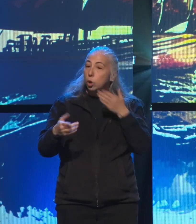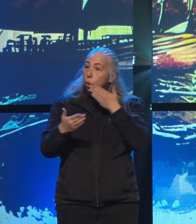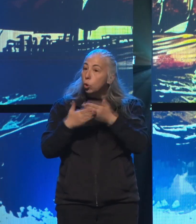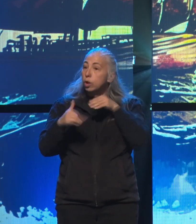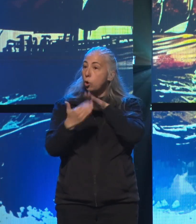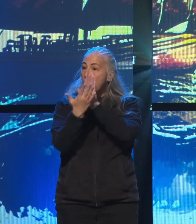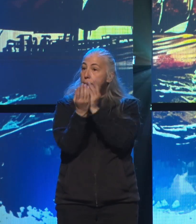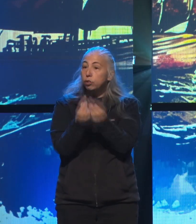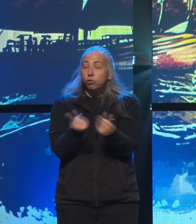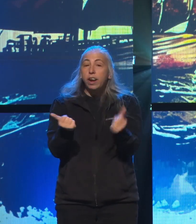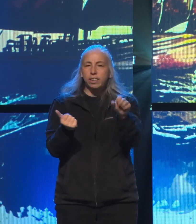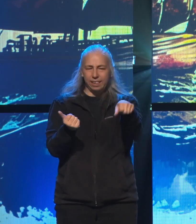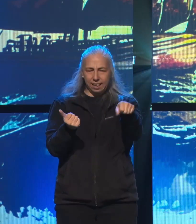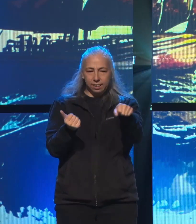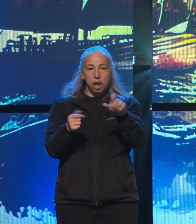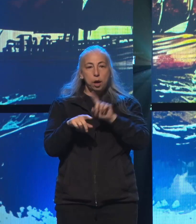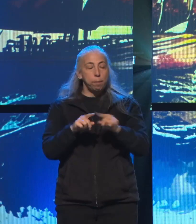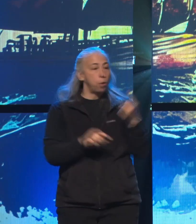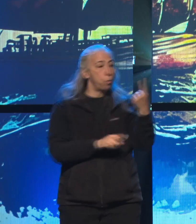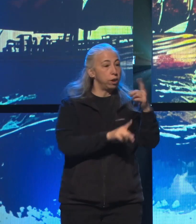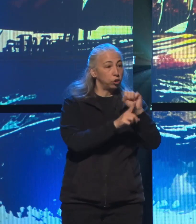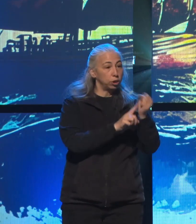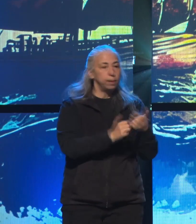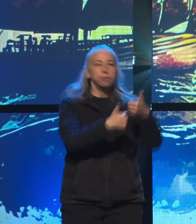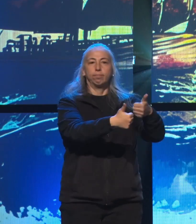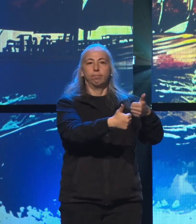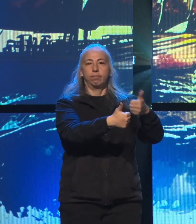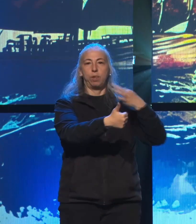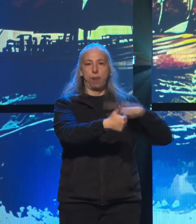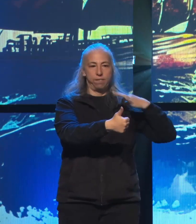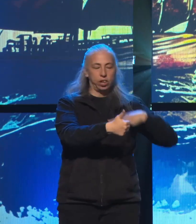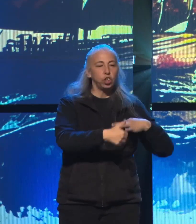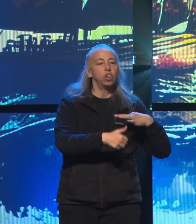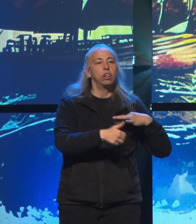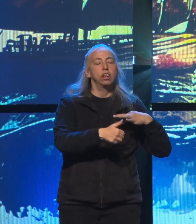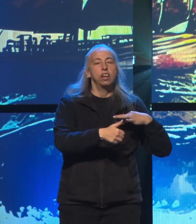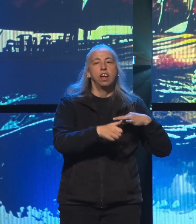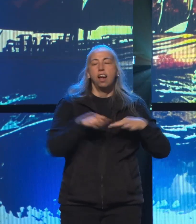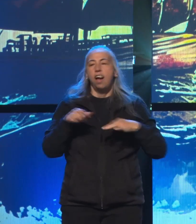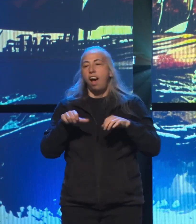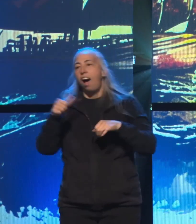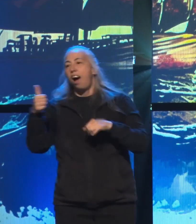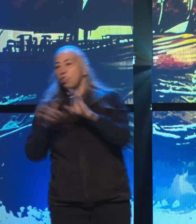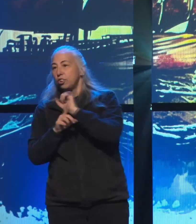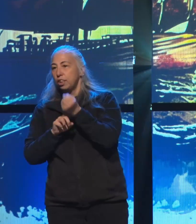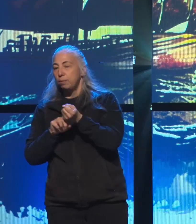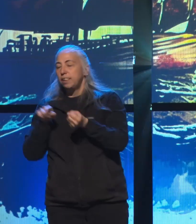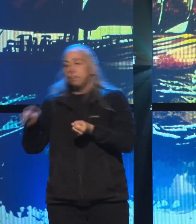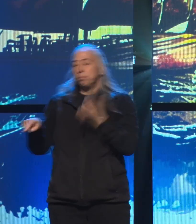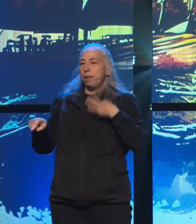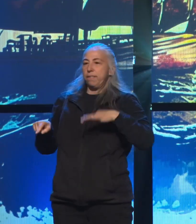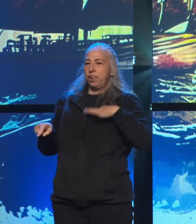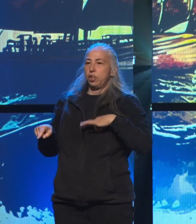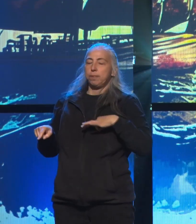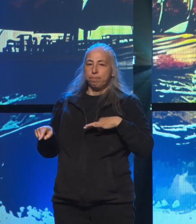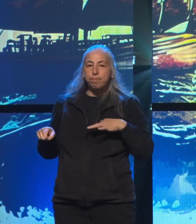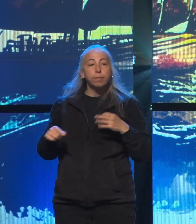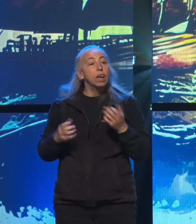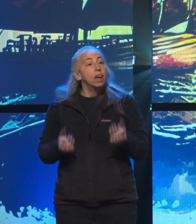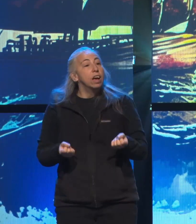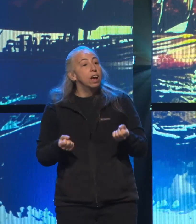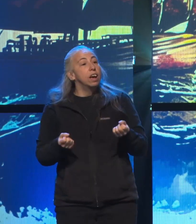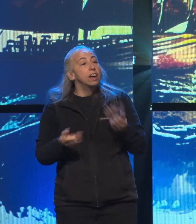strategies, but one, when you apply it in one circumstance, is good and one isn't. Now, those of us in the room that we tend to take too much action, that's our kind